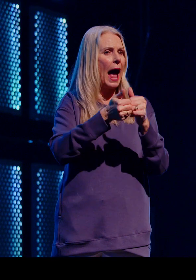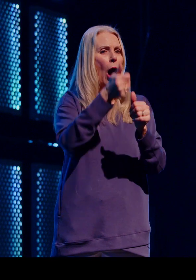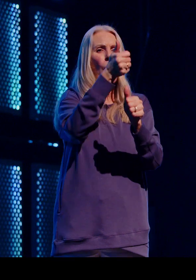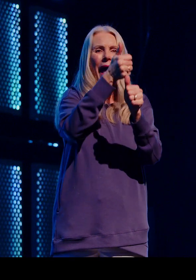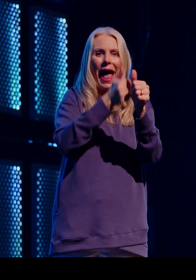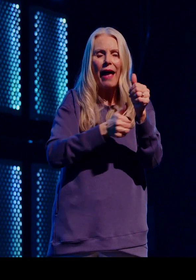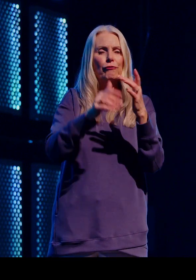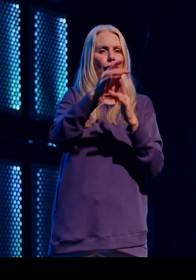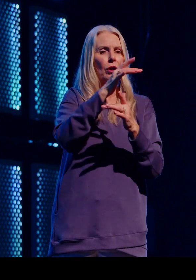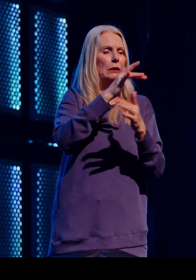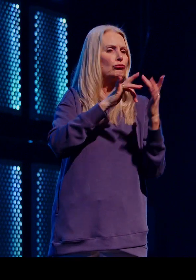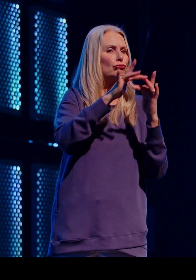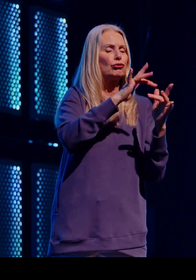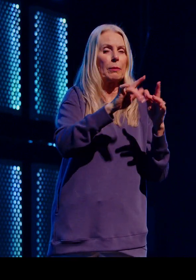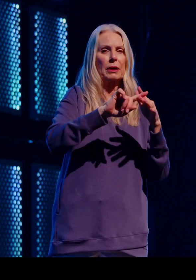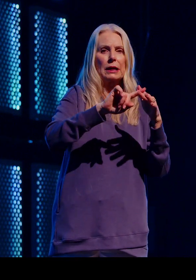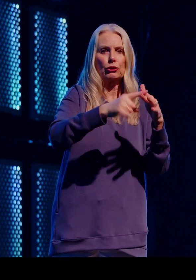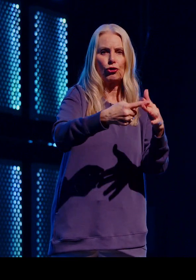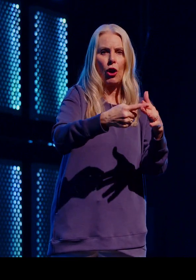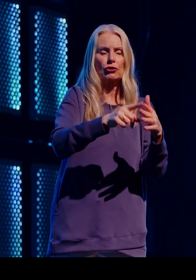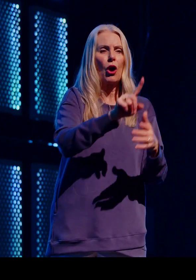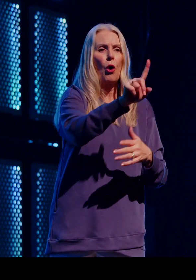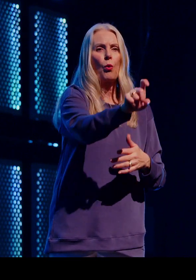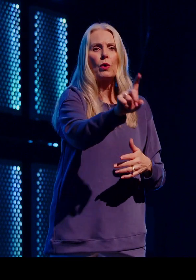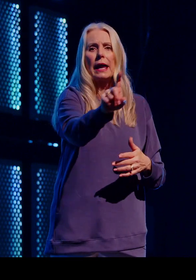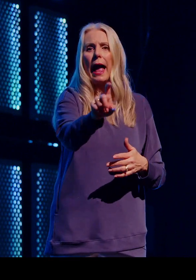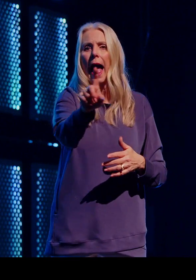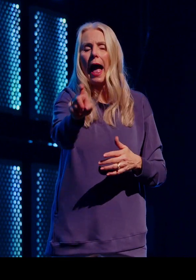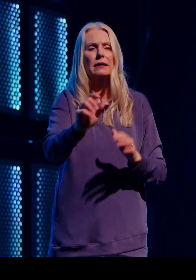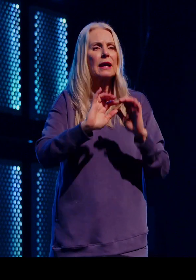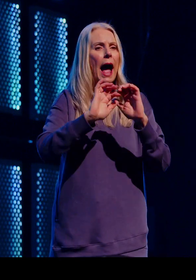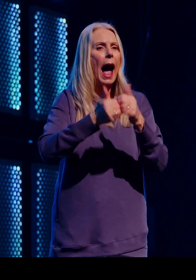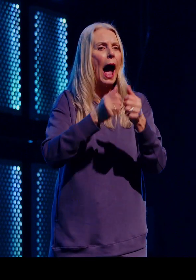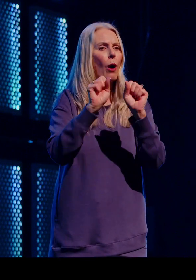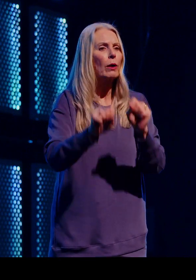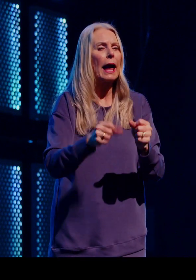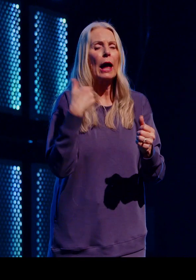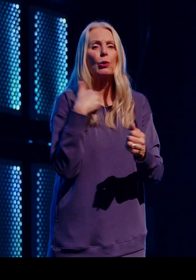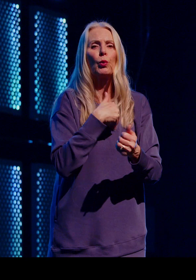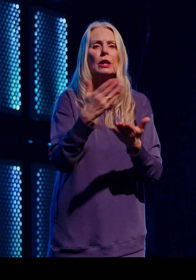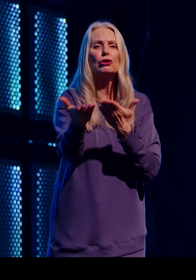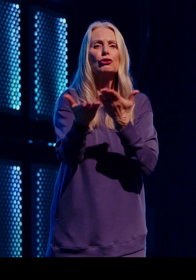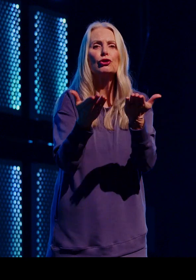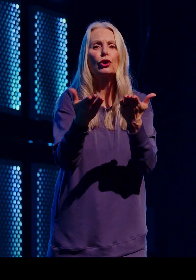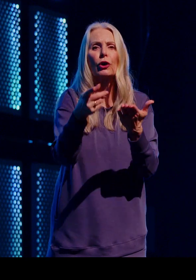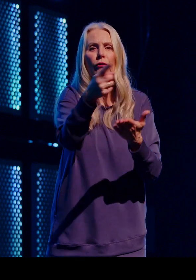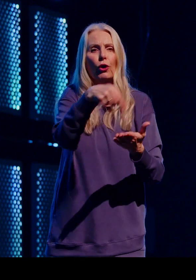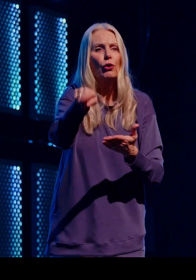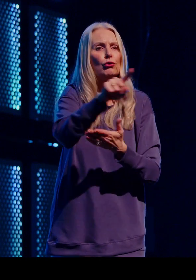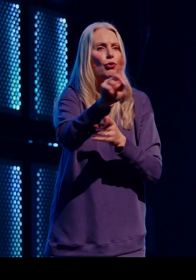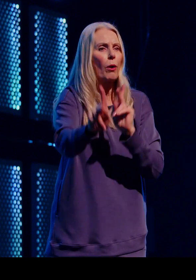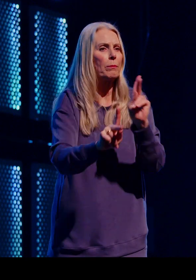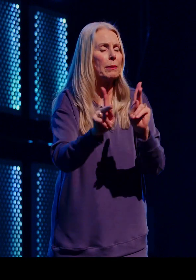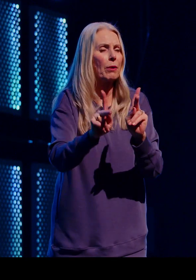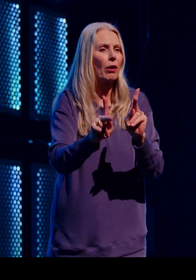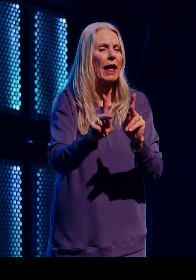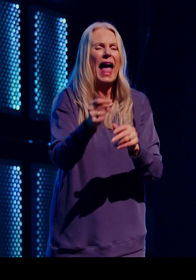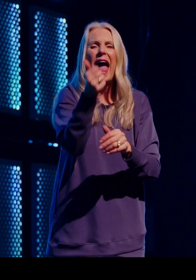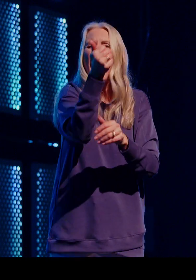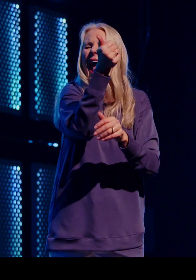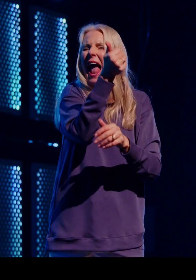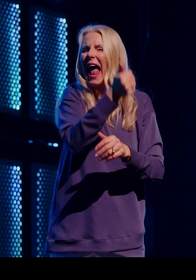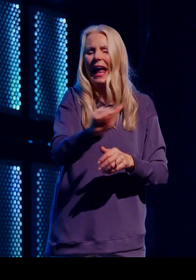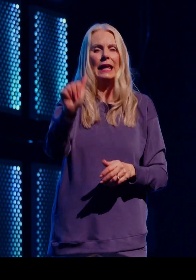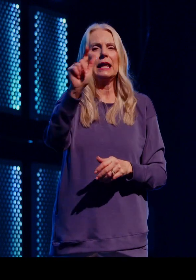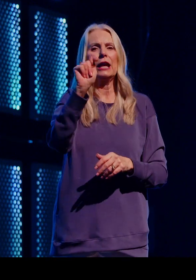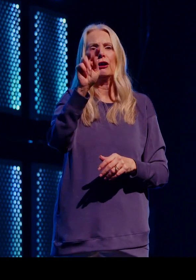there, regardless of where we go, we ask a question. How can we serve the local church? How can we serve the global partners? Any trek our church ever does, whether